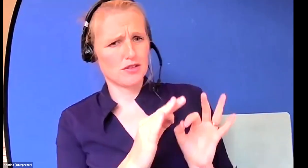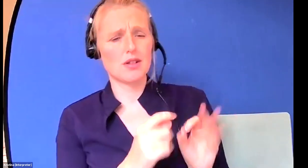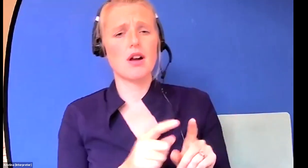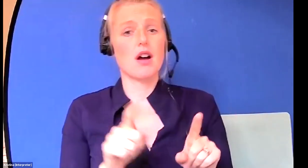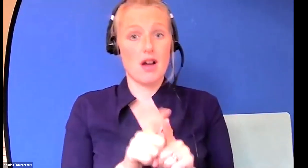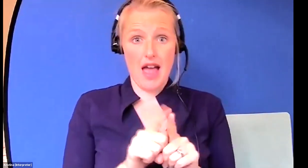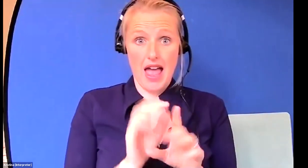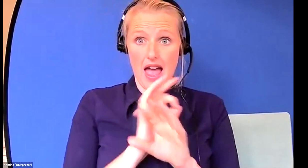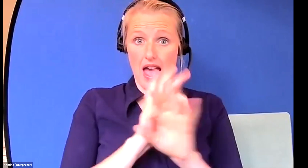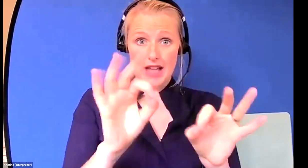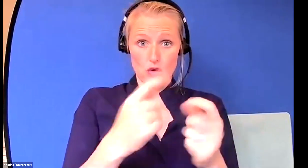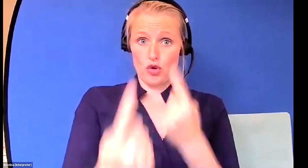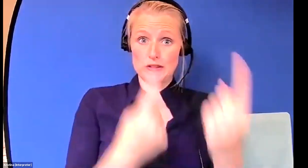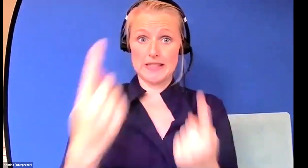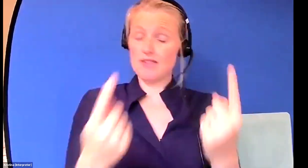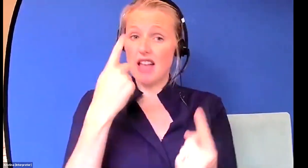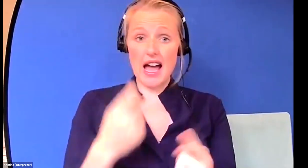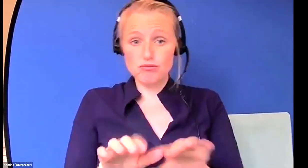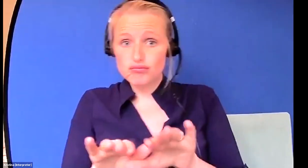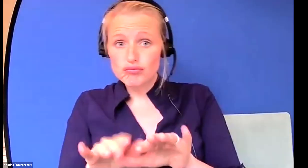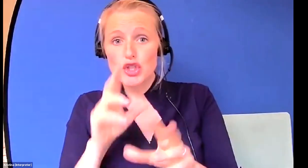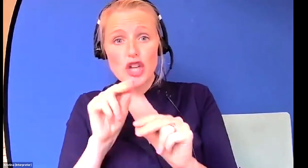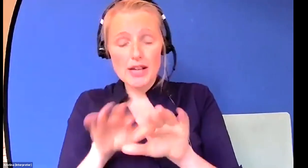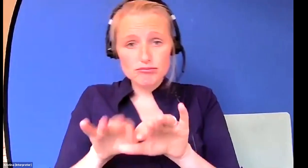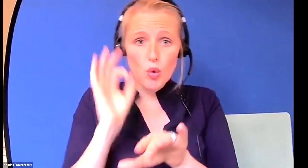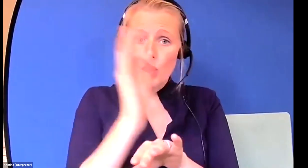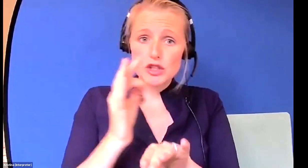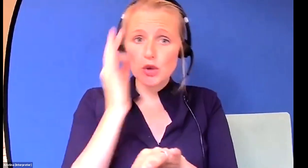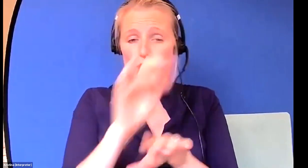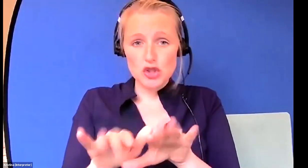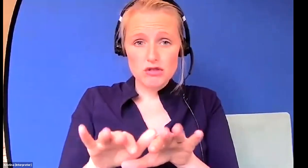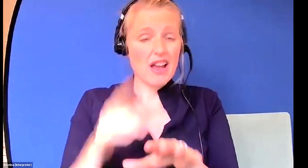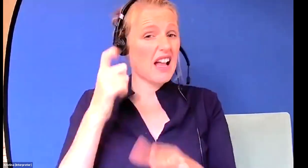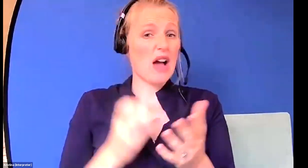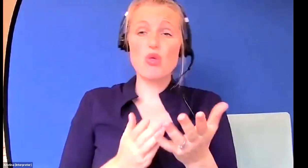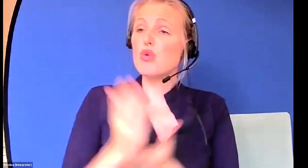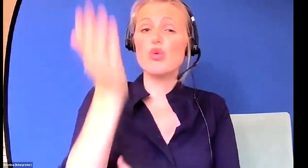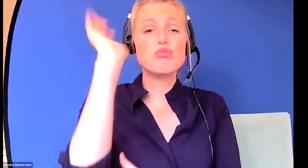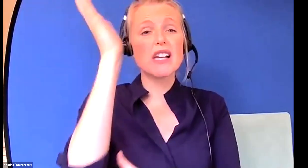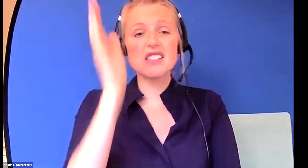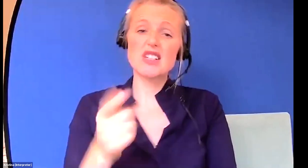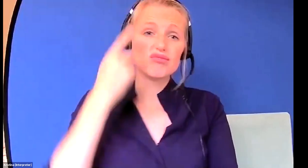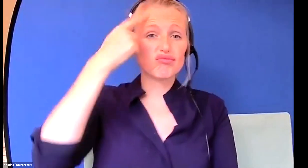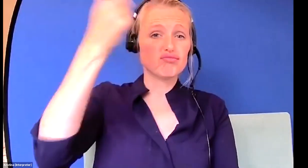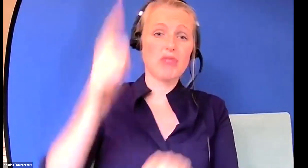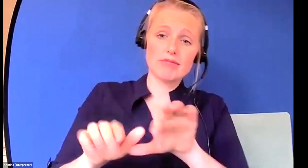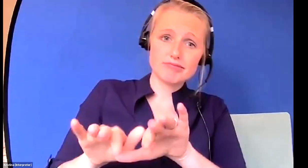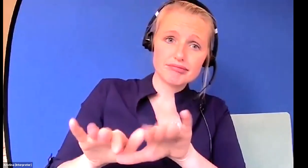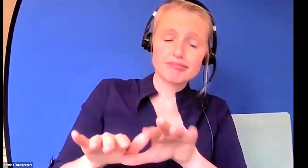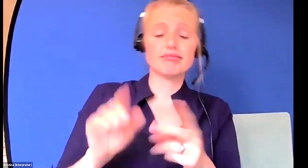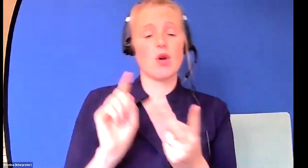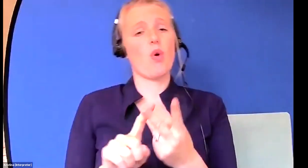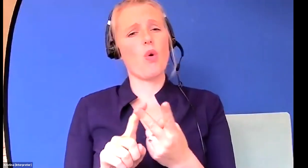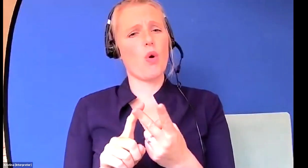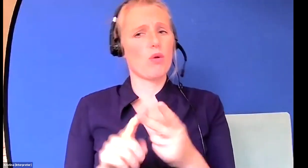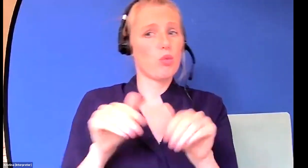we're asked those who are attending to post questions in the chat, either during the presentations, and then she can pick them up,